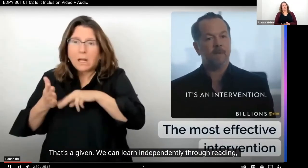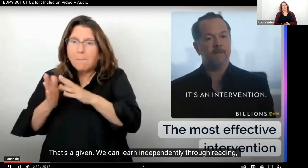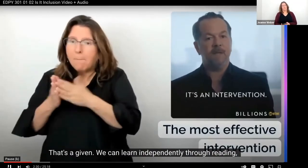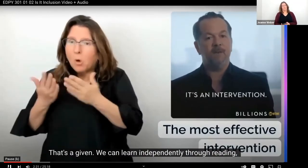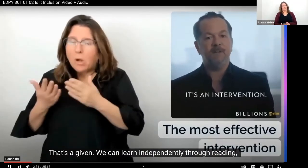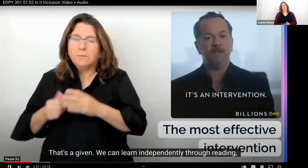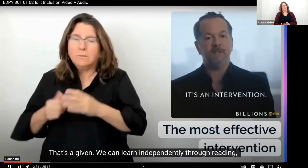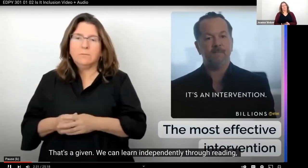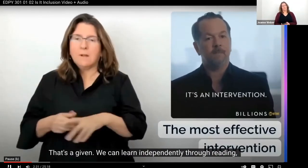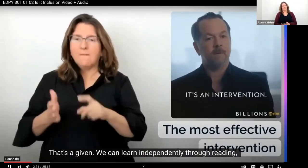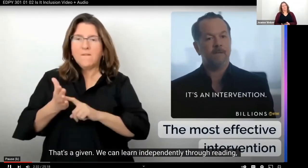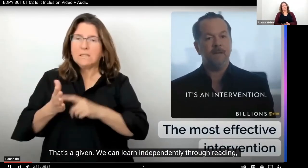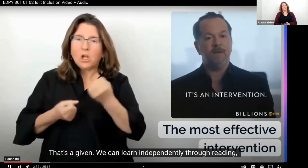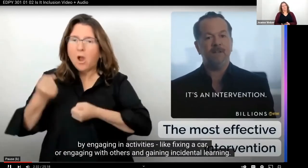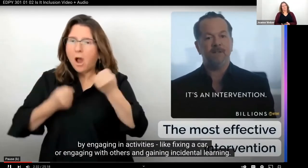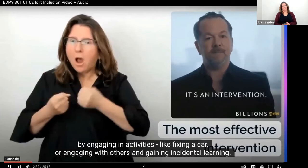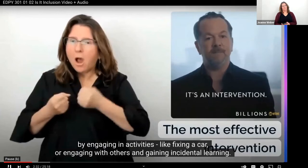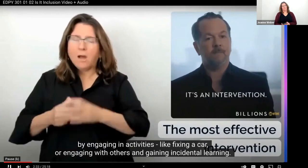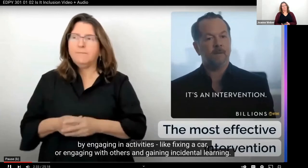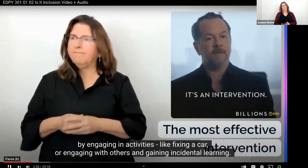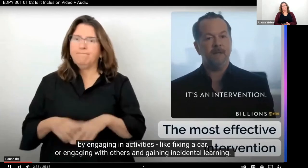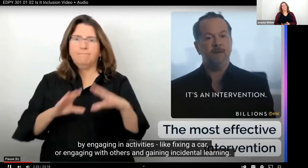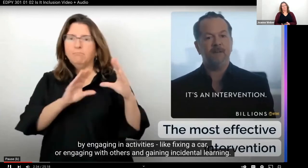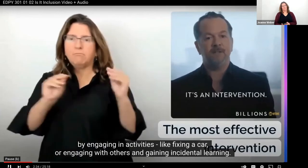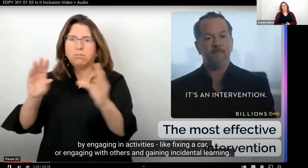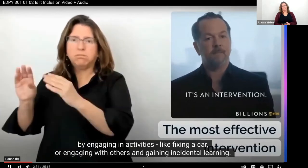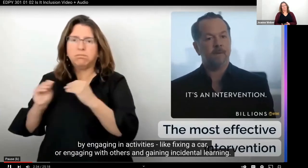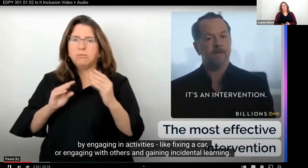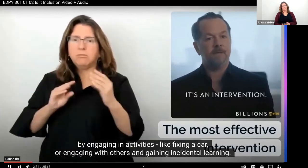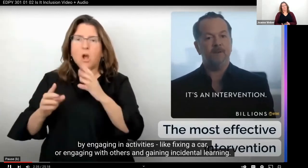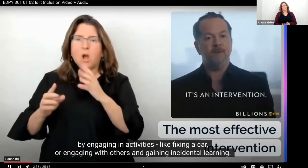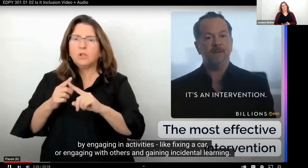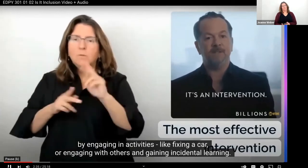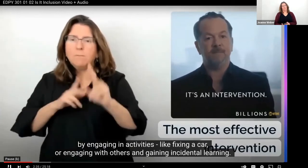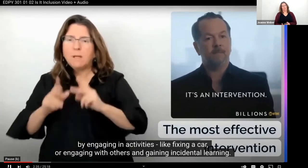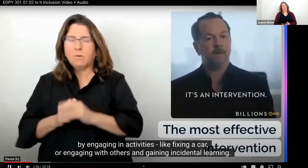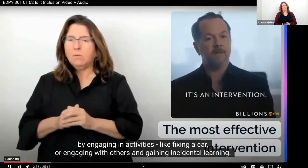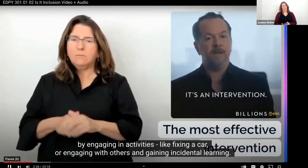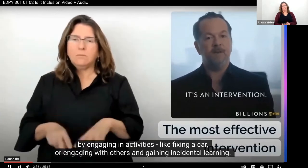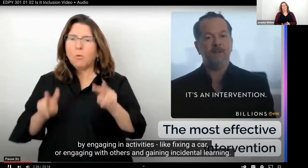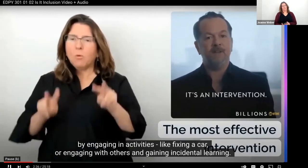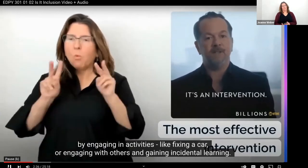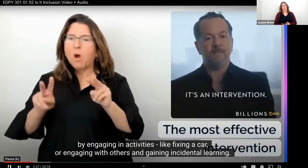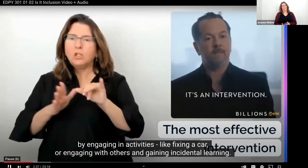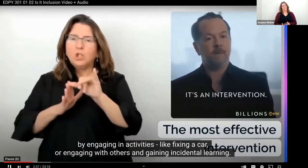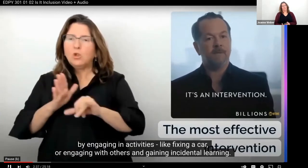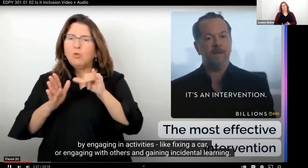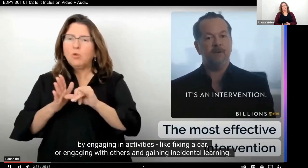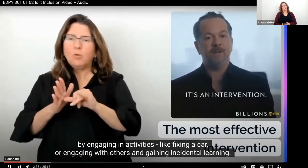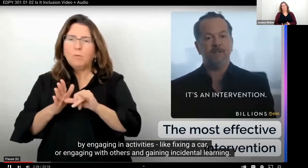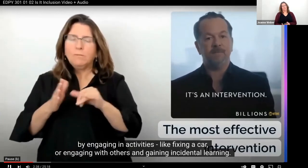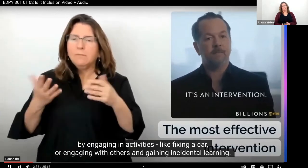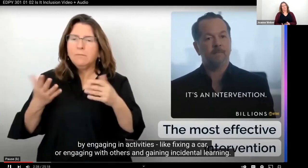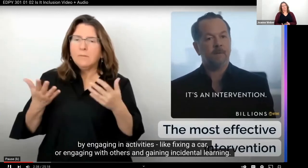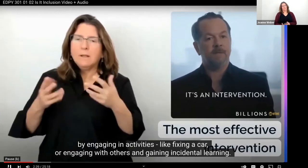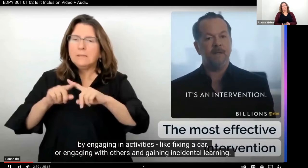independently through reading, by engaging in activities like fixing a car, or engaging with others and